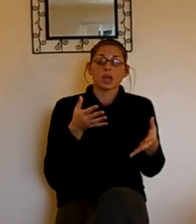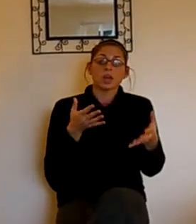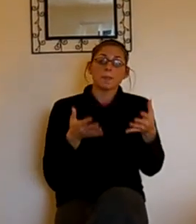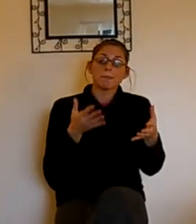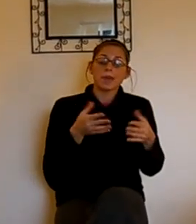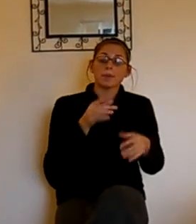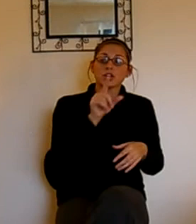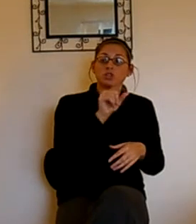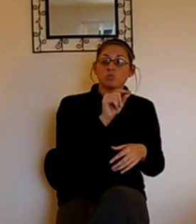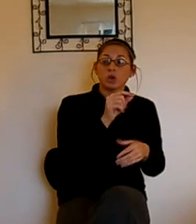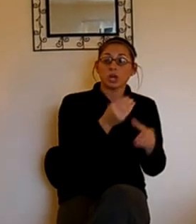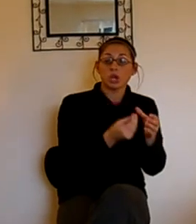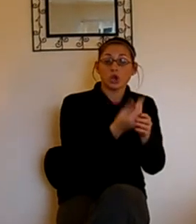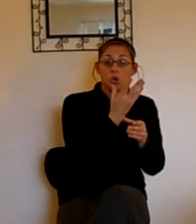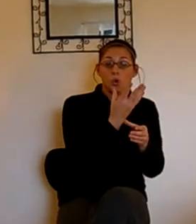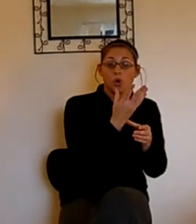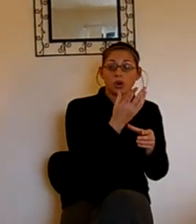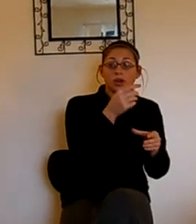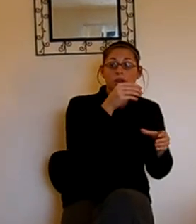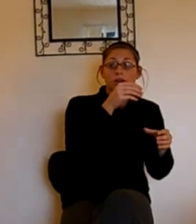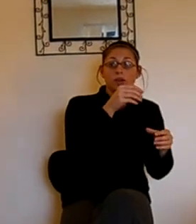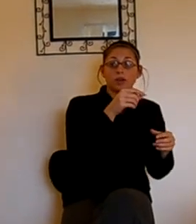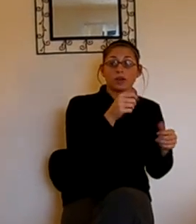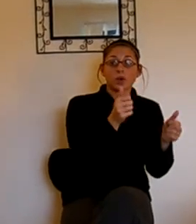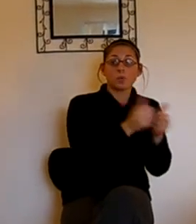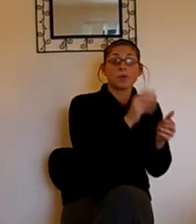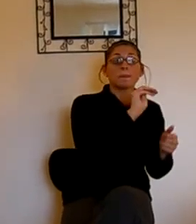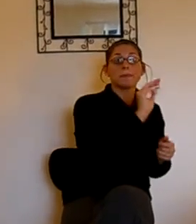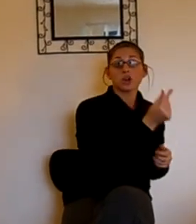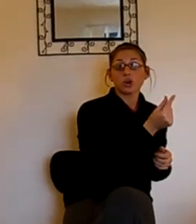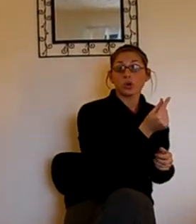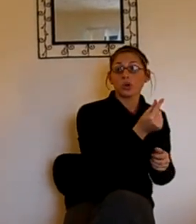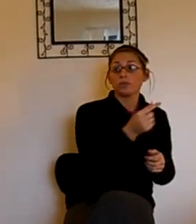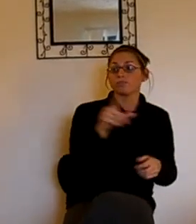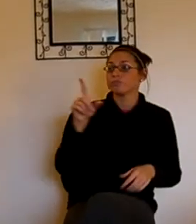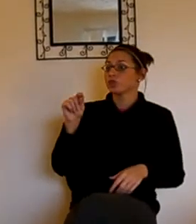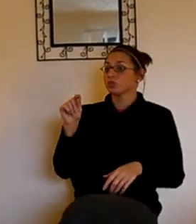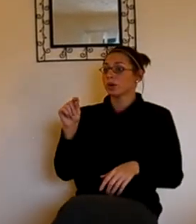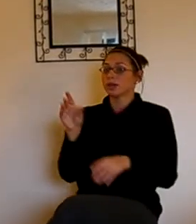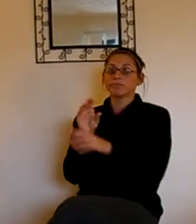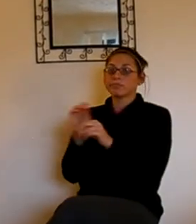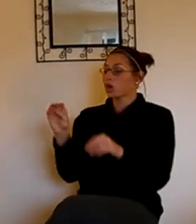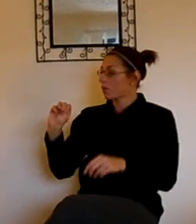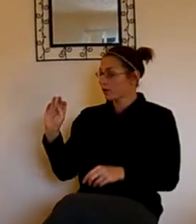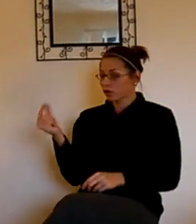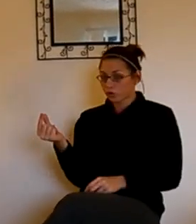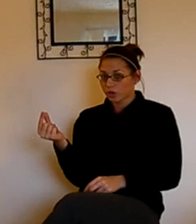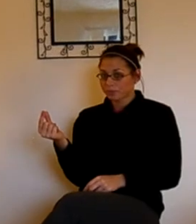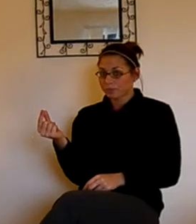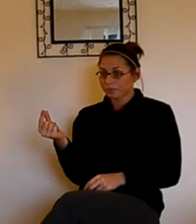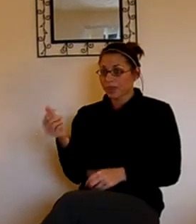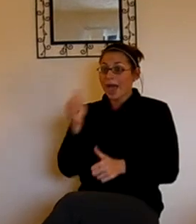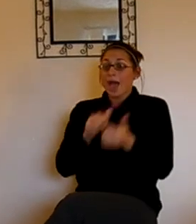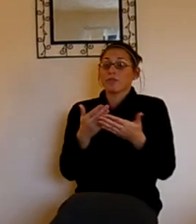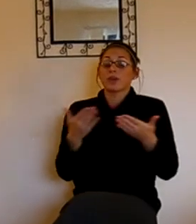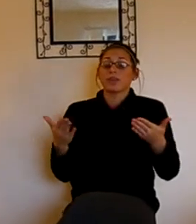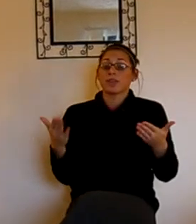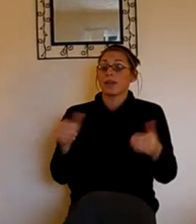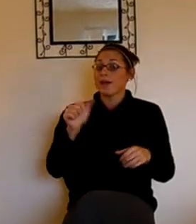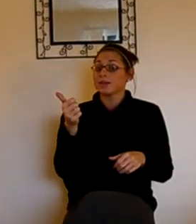are grown in normal soil and 20 corn plants that are grown in soil with Miracle-Gro. And everything else is going to be the same. We're going